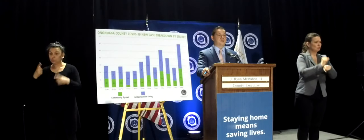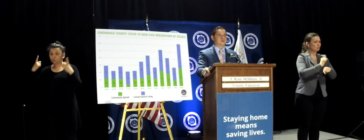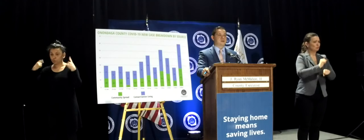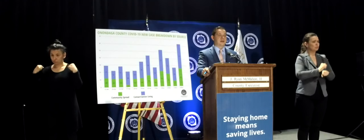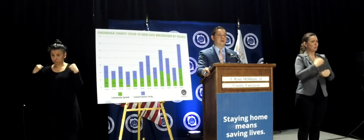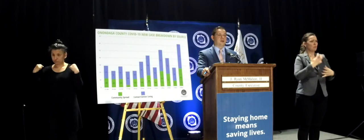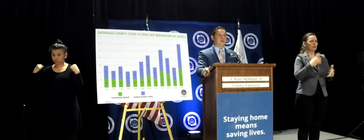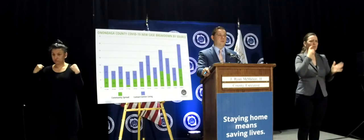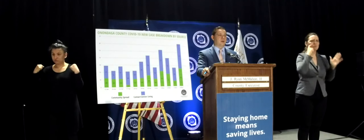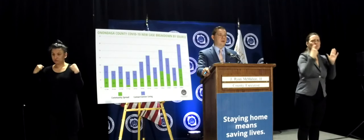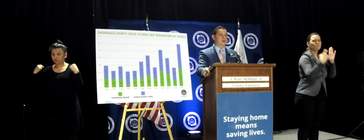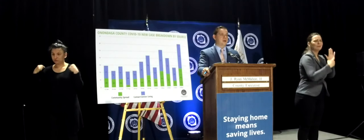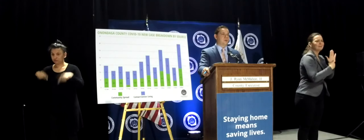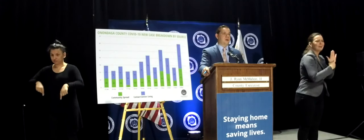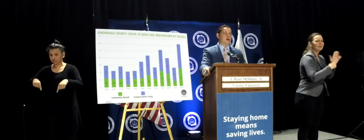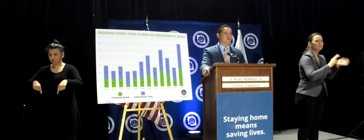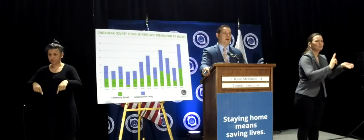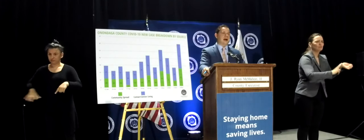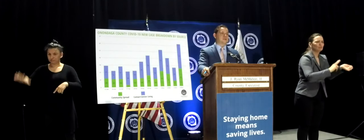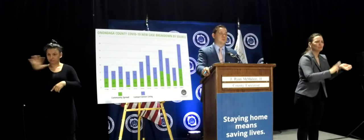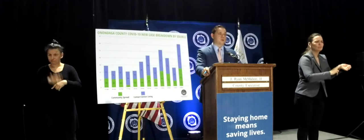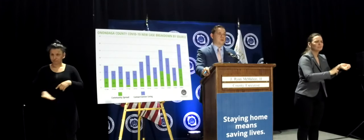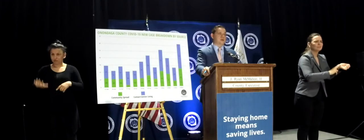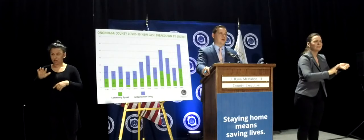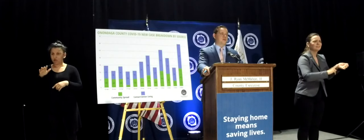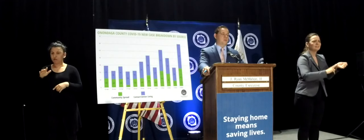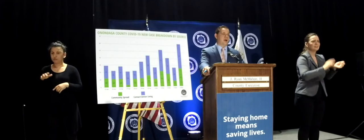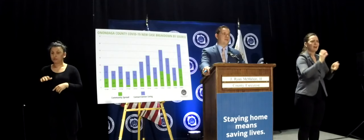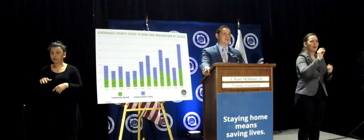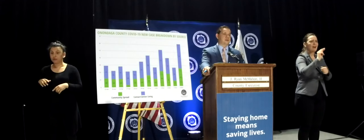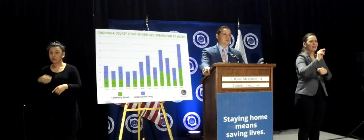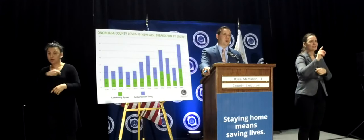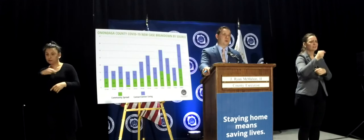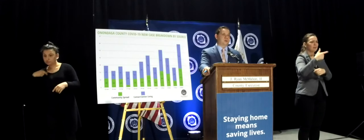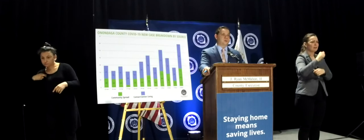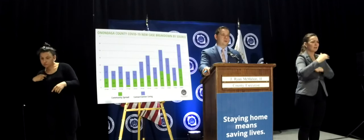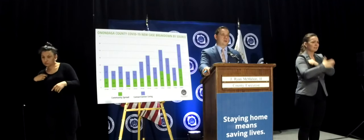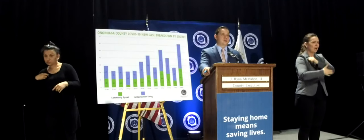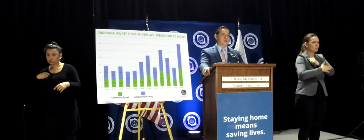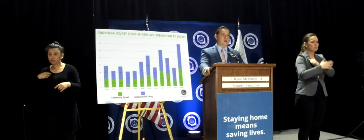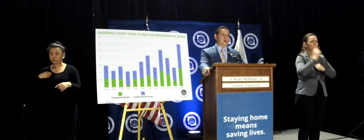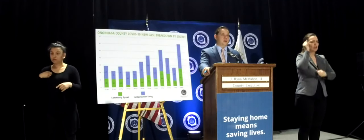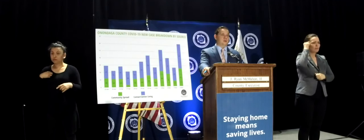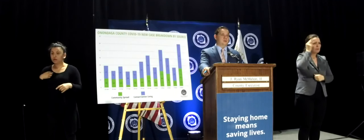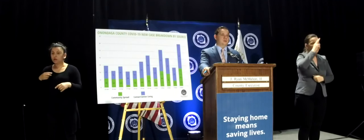our nurses in county government, but all of our hospitals, all of our private sector partners,